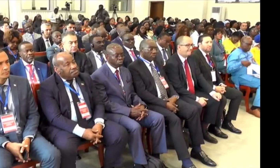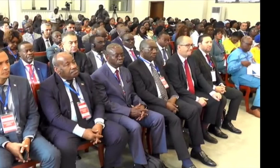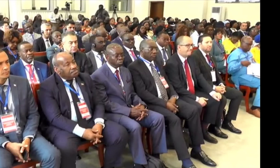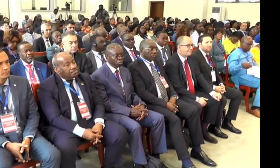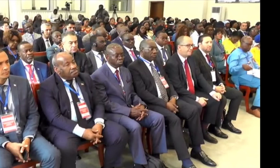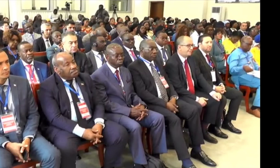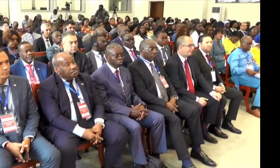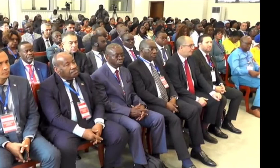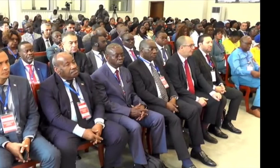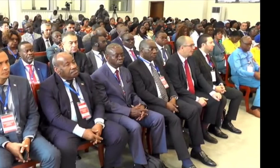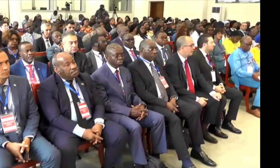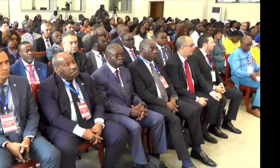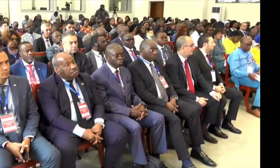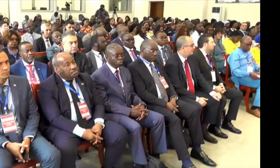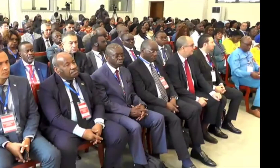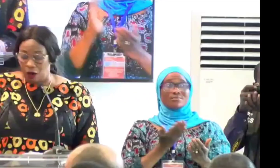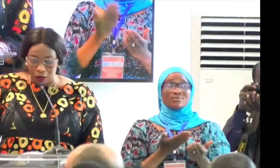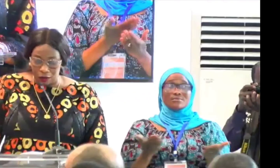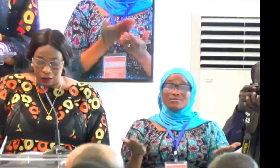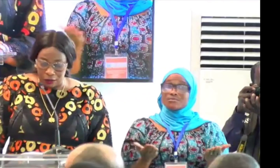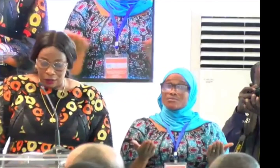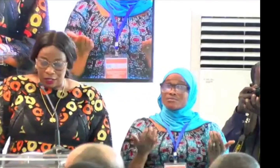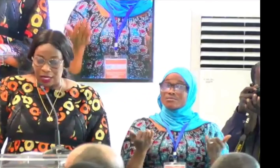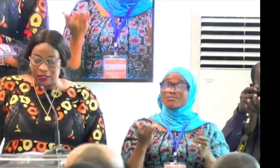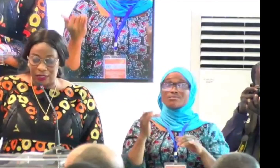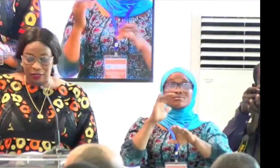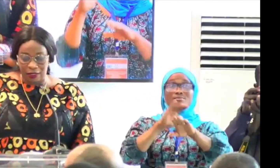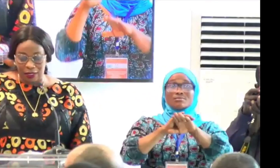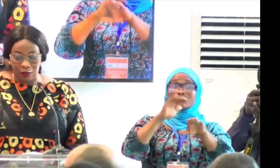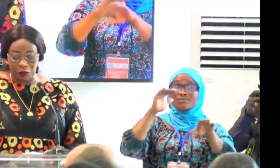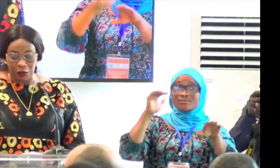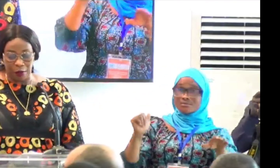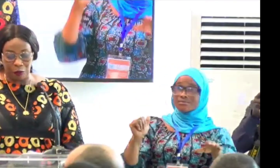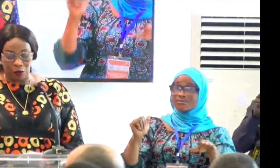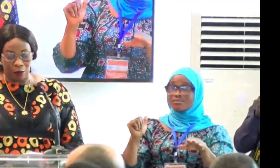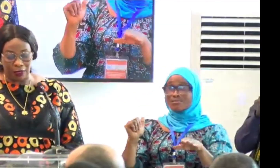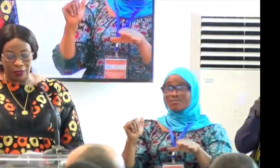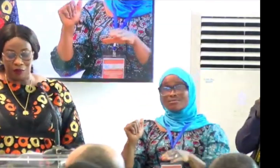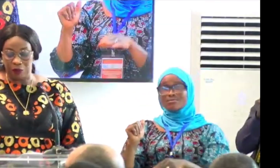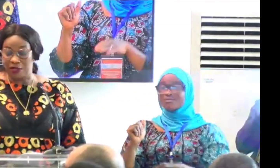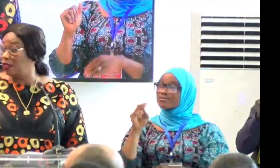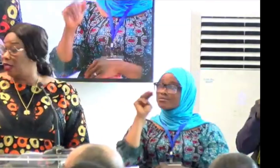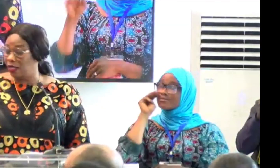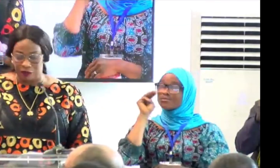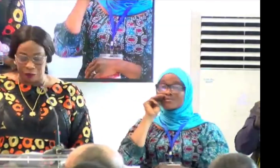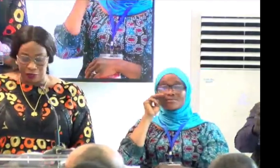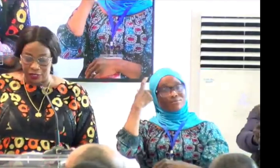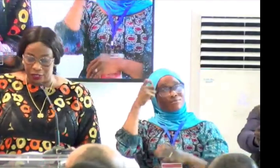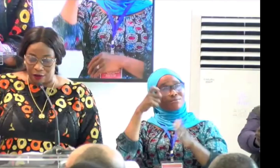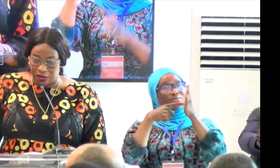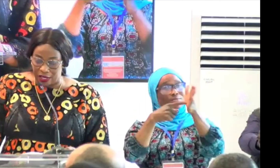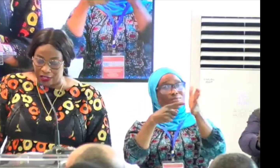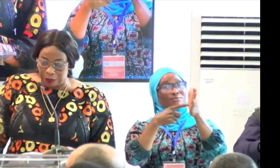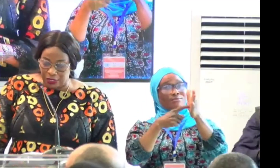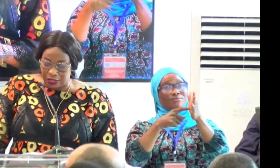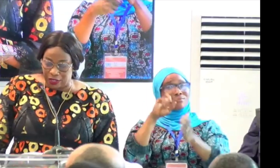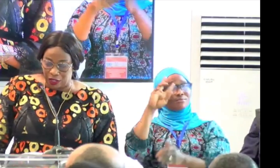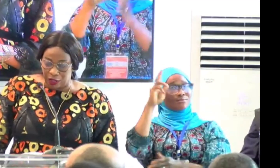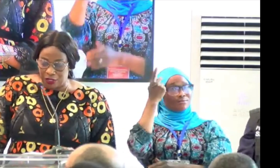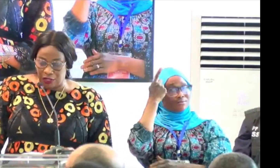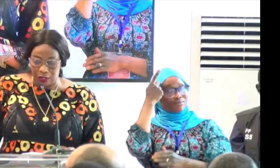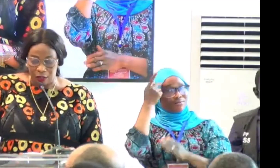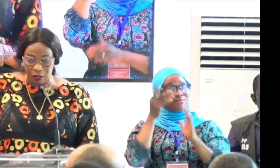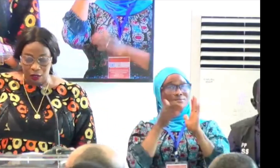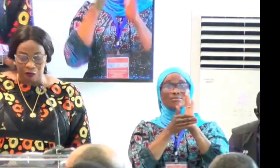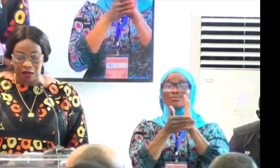why it is here. I will now call on His Excellency Salem Mustafa Mohammed, the State of Political Affairs and